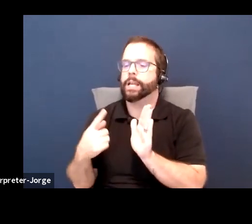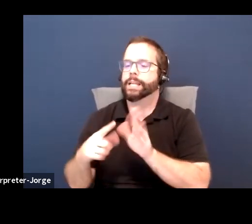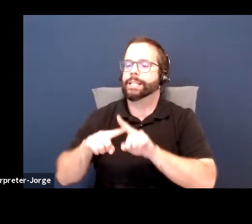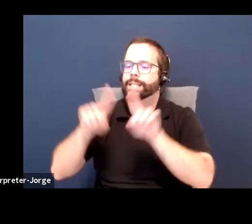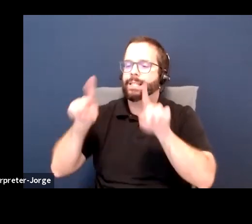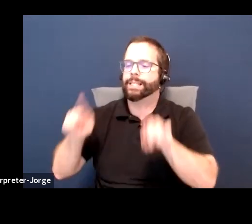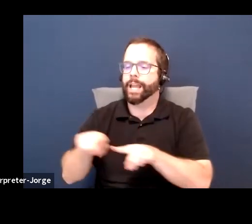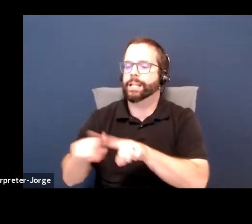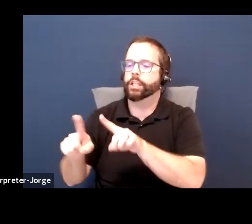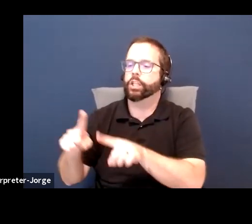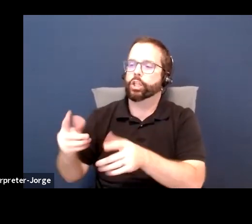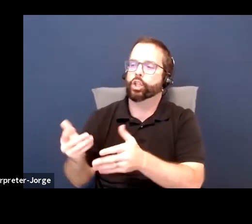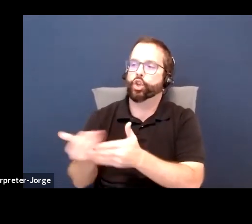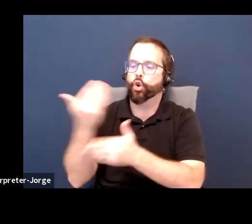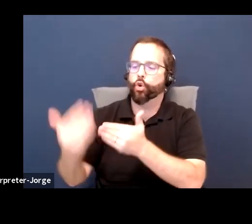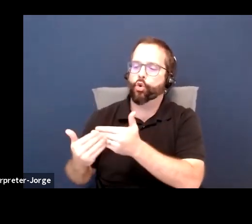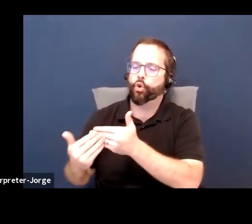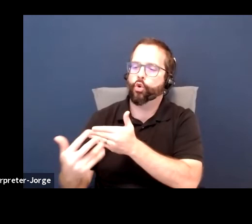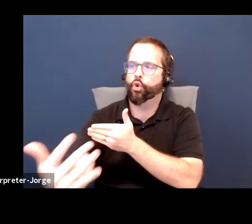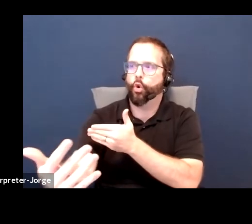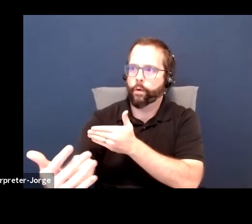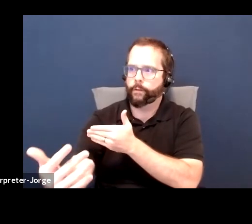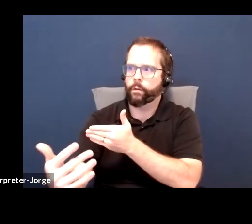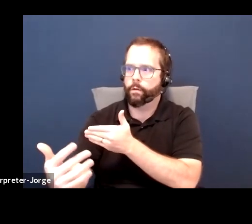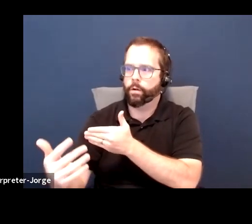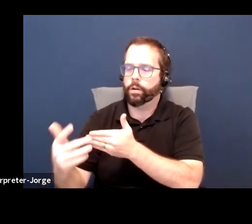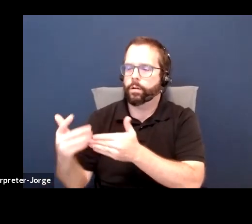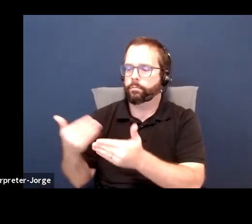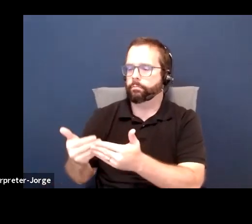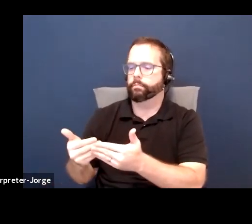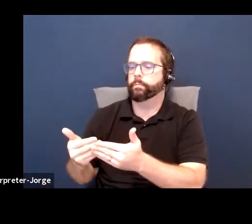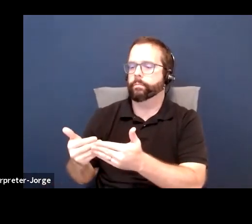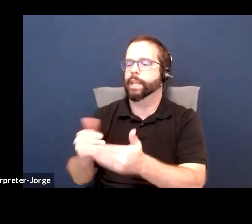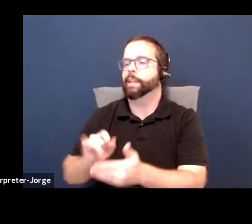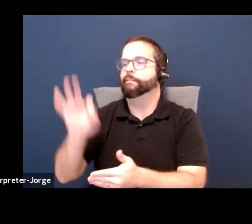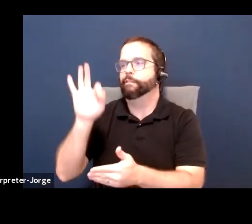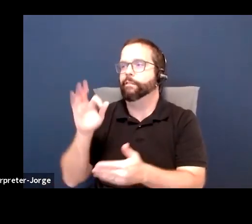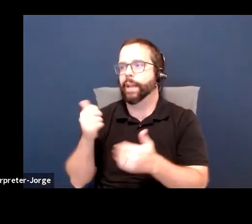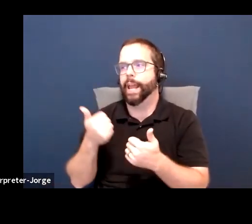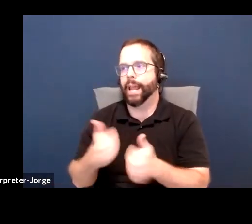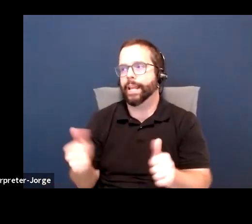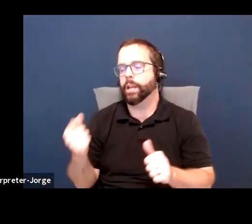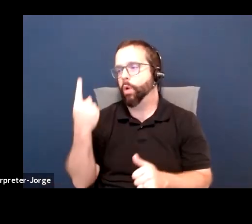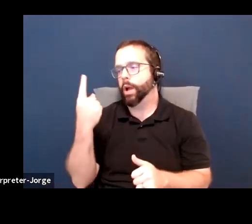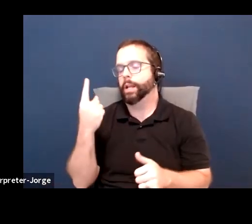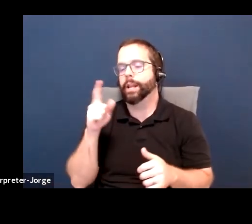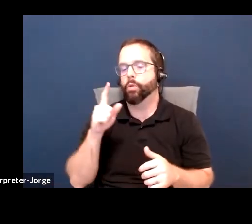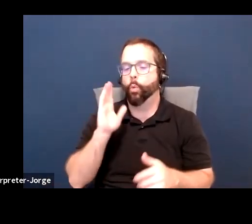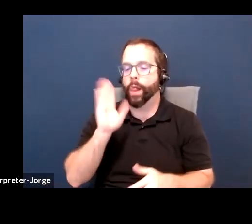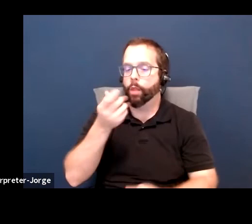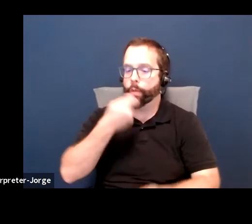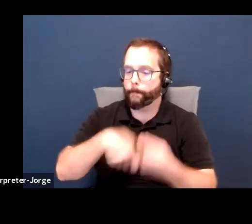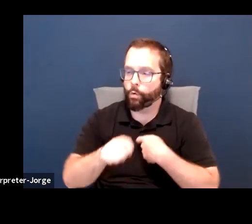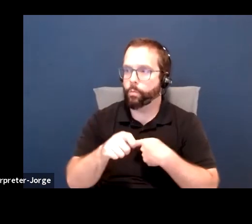Any new placement or replacement of accessible signage would essentially require this new Go